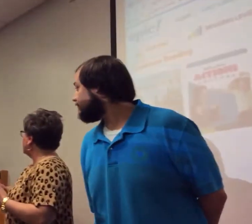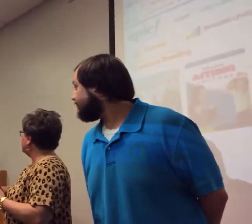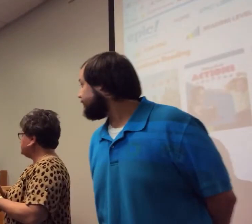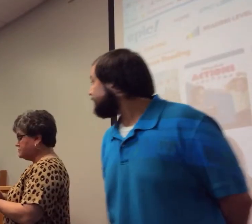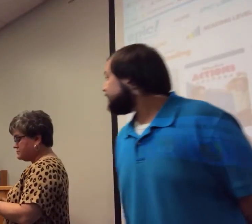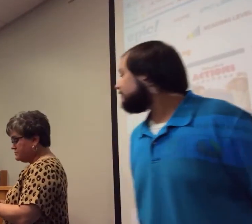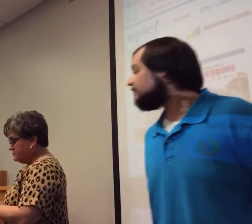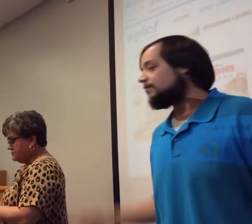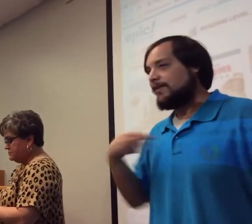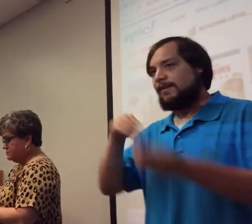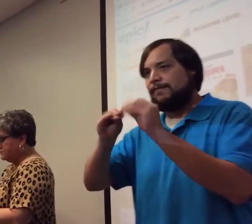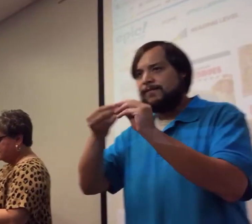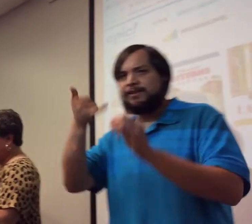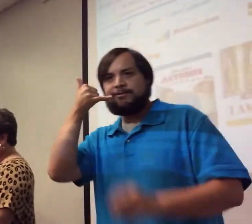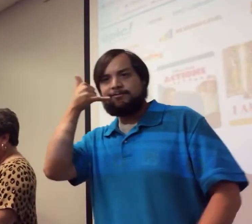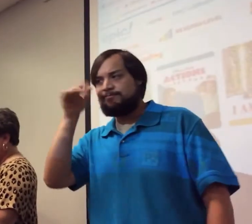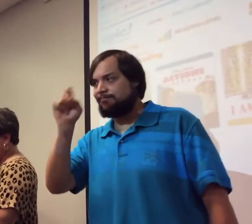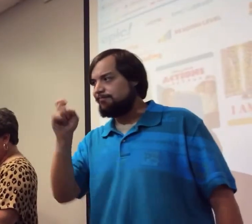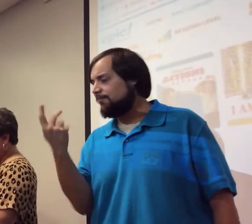Do they have a phone number we can call?